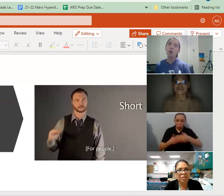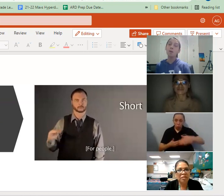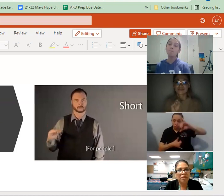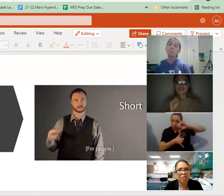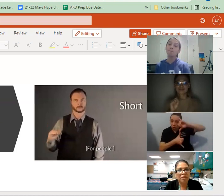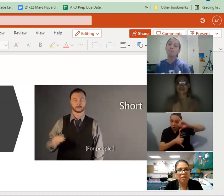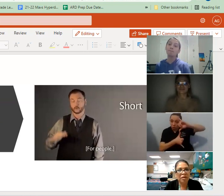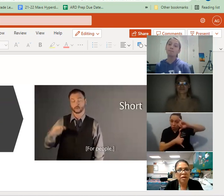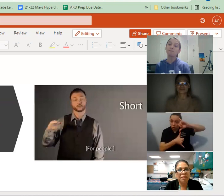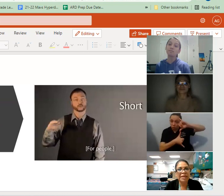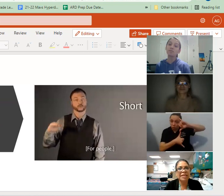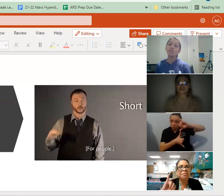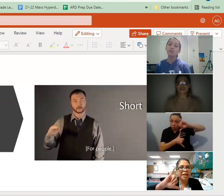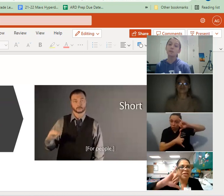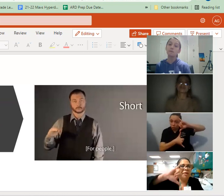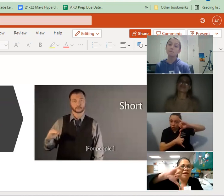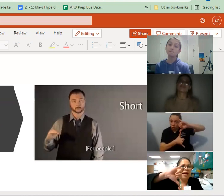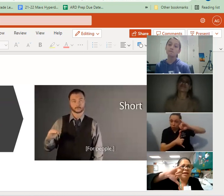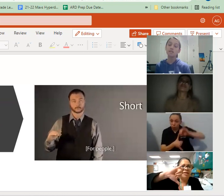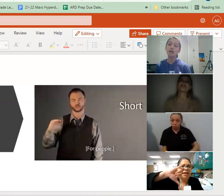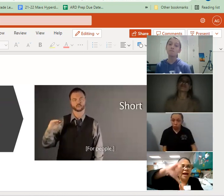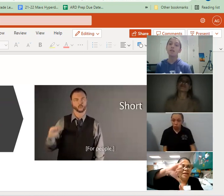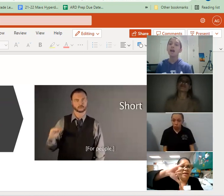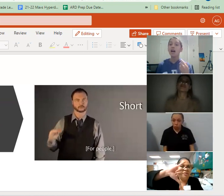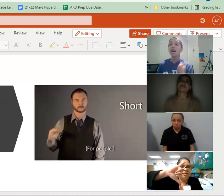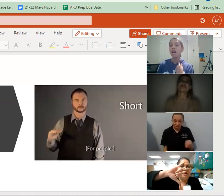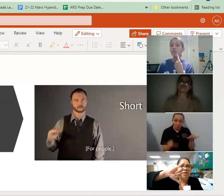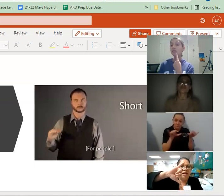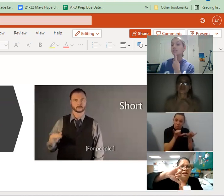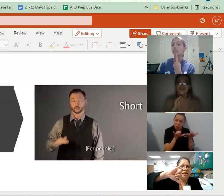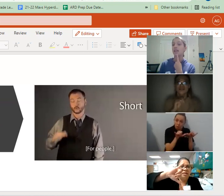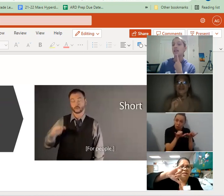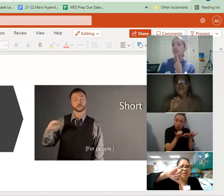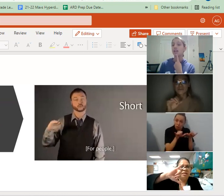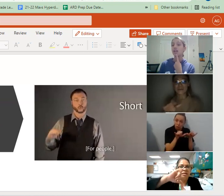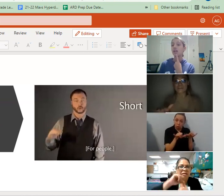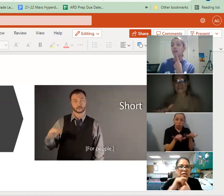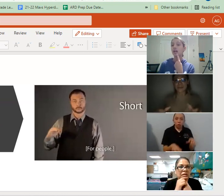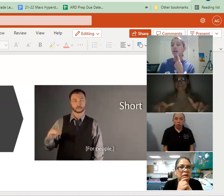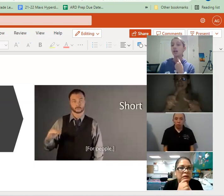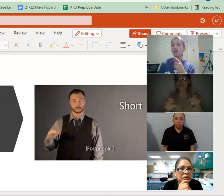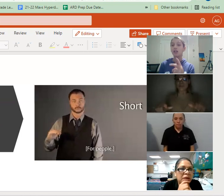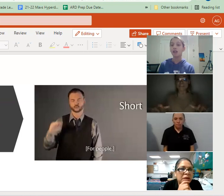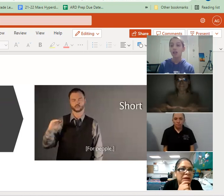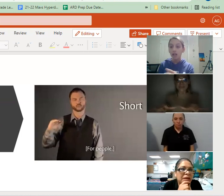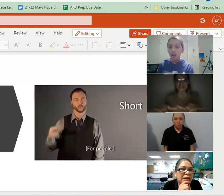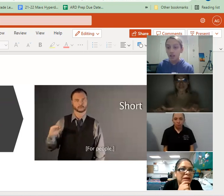like length, width. Because it's measurement, right? The Yeah. height of something. I would say